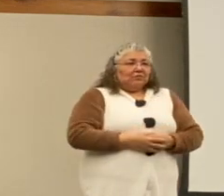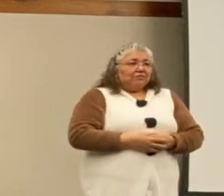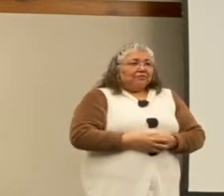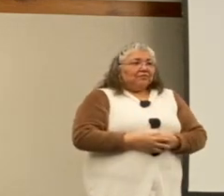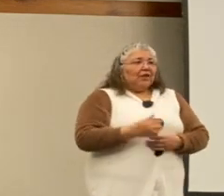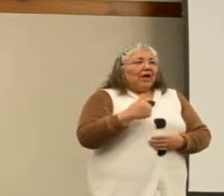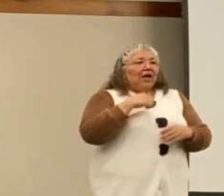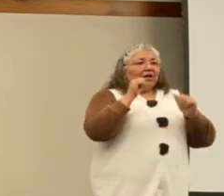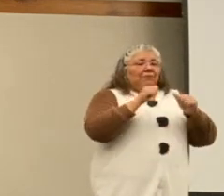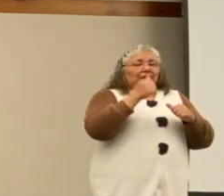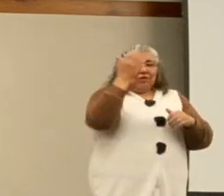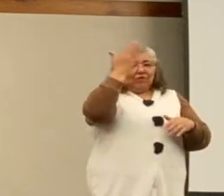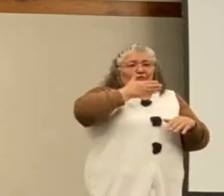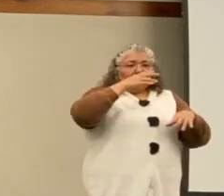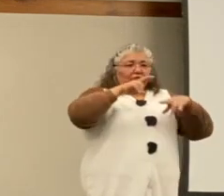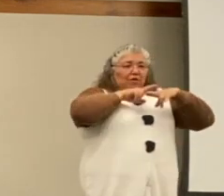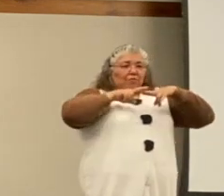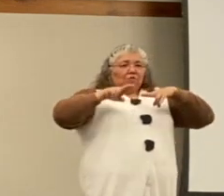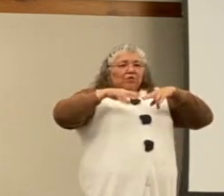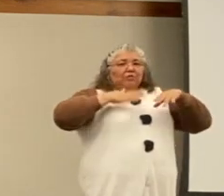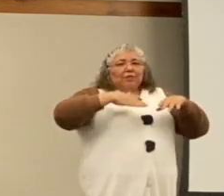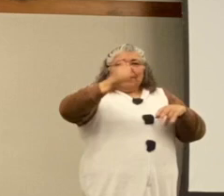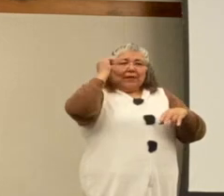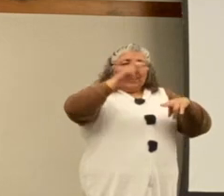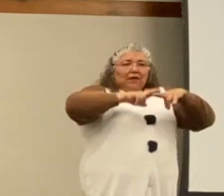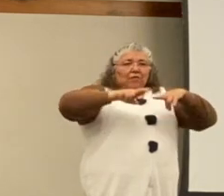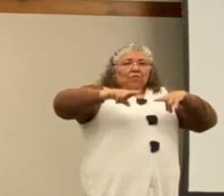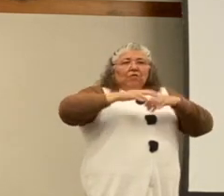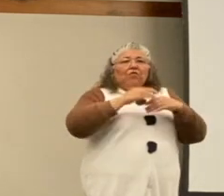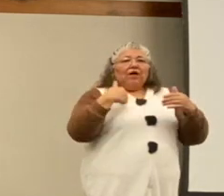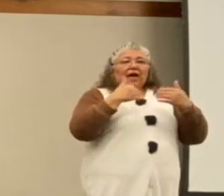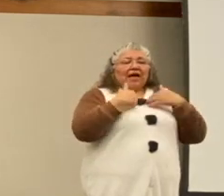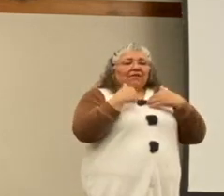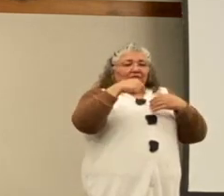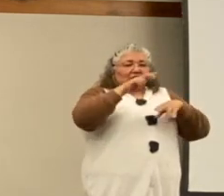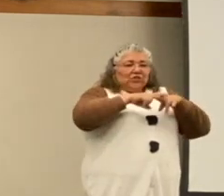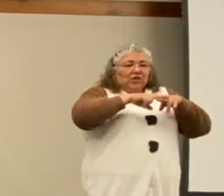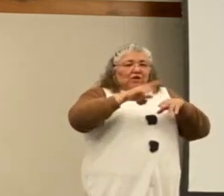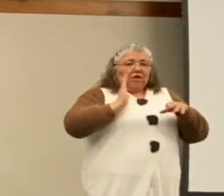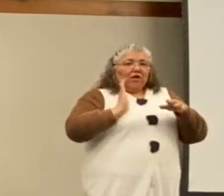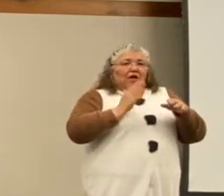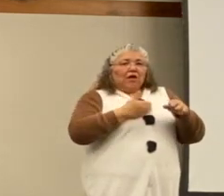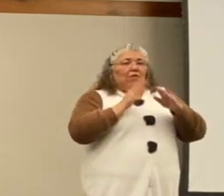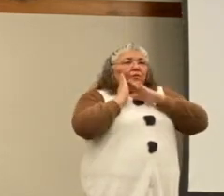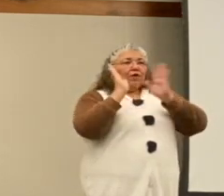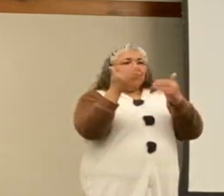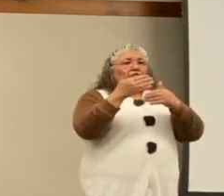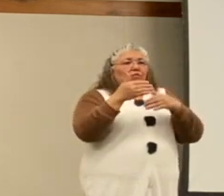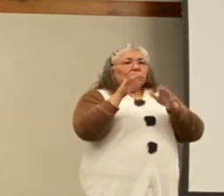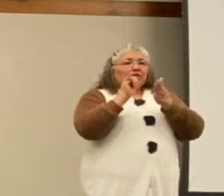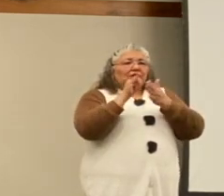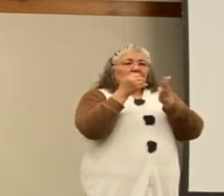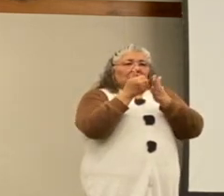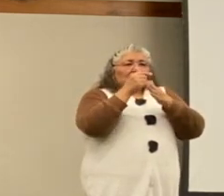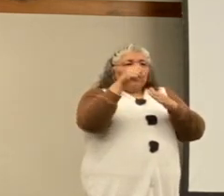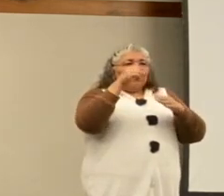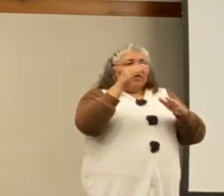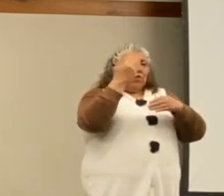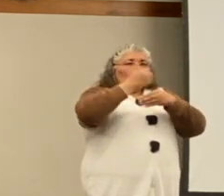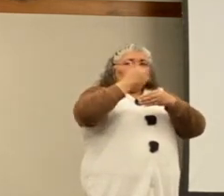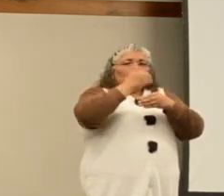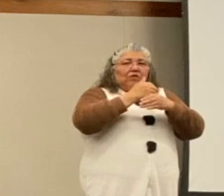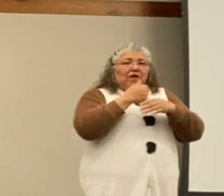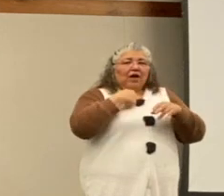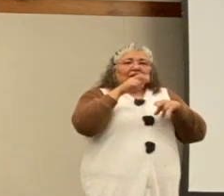I could be my front porch, it could be my back porch. We have this chair in our bedroom that sits by this window that I sit in when